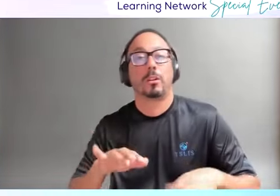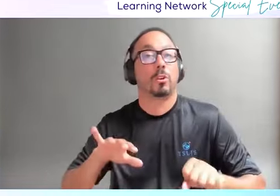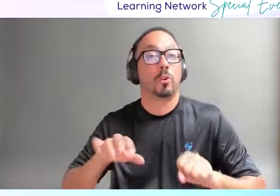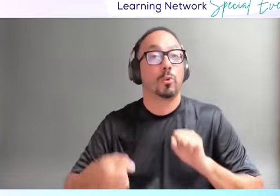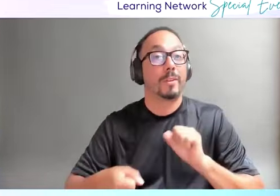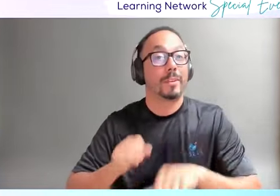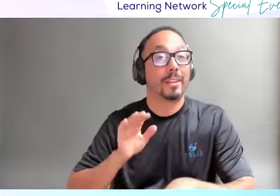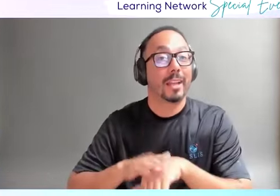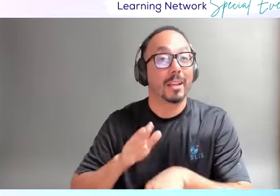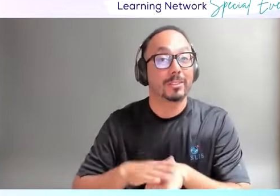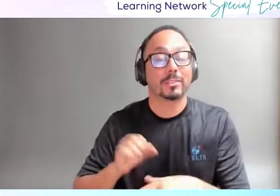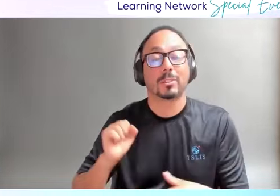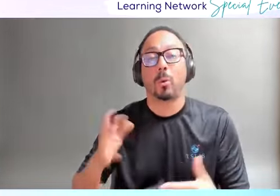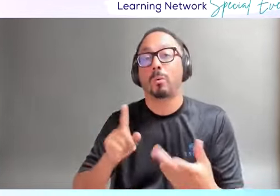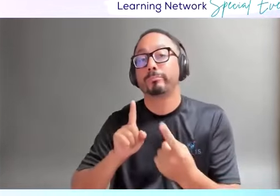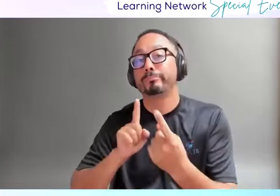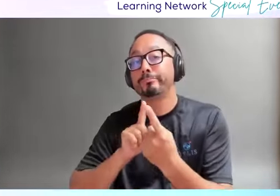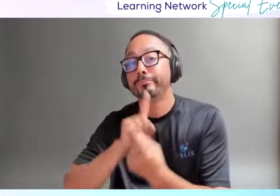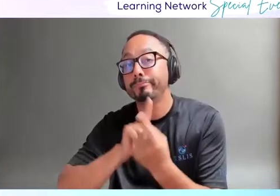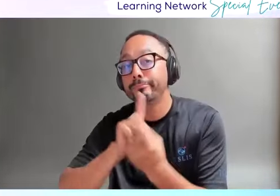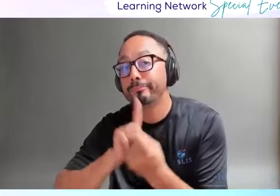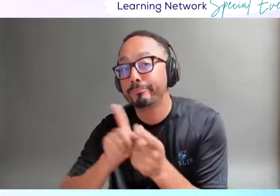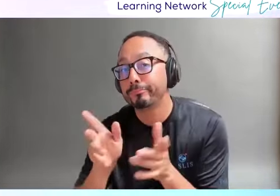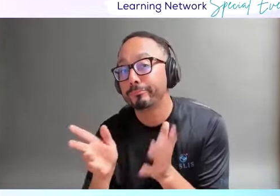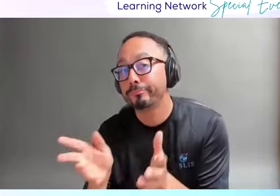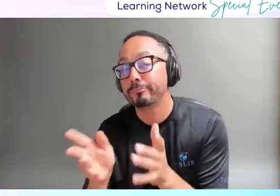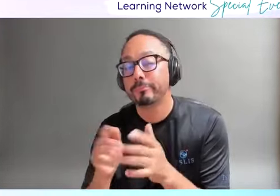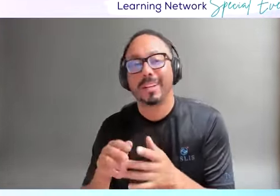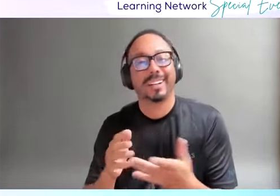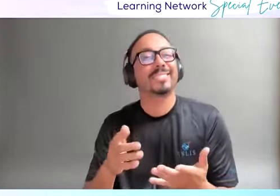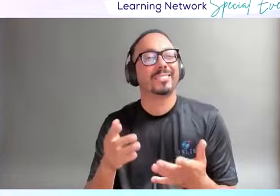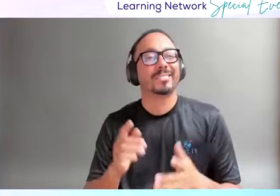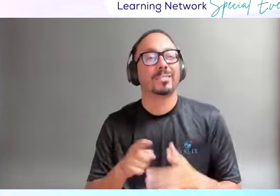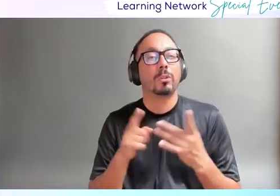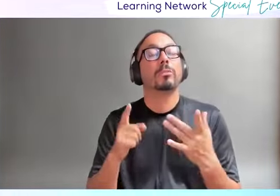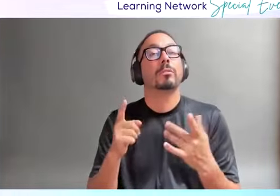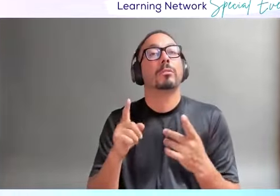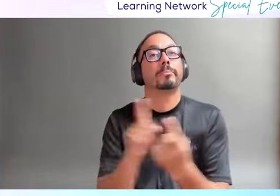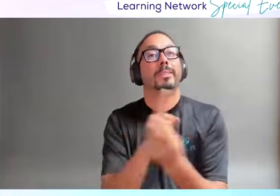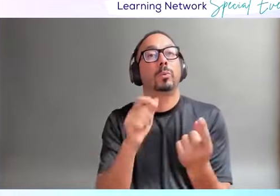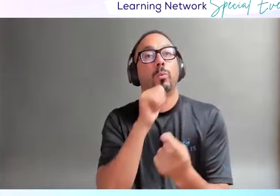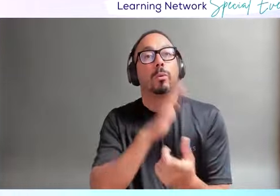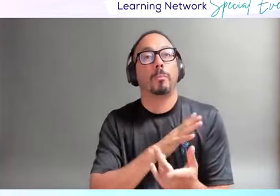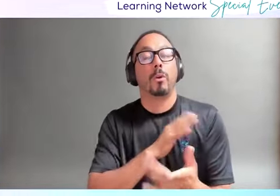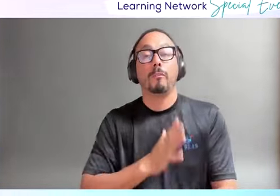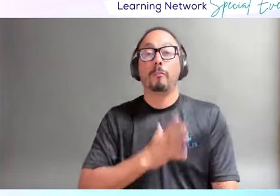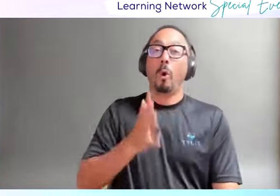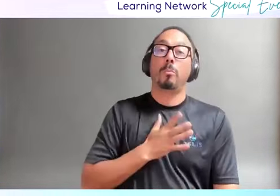one-on-one conversation as you meet up with women or see them informally even. And then there are those women who are